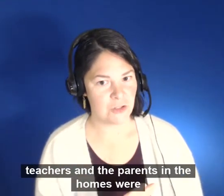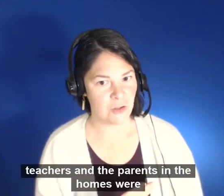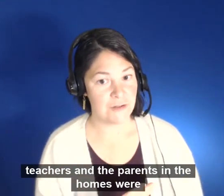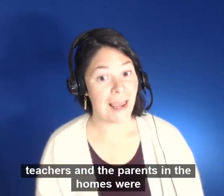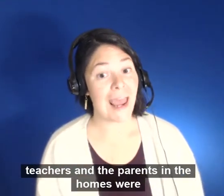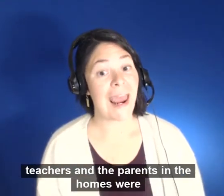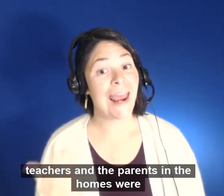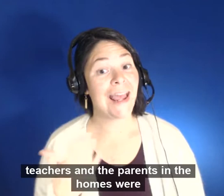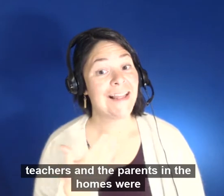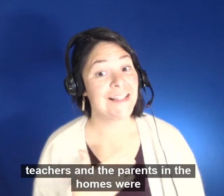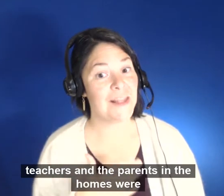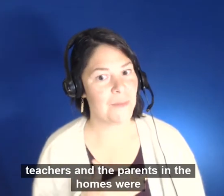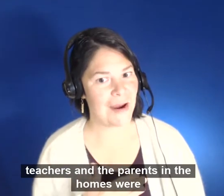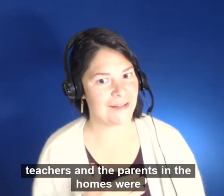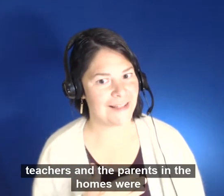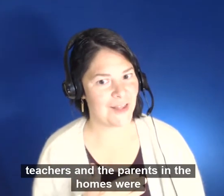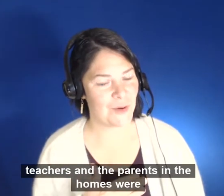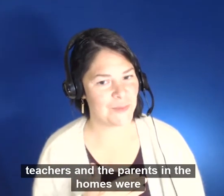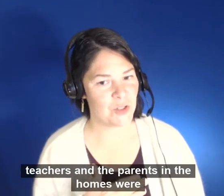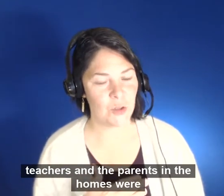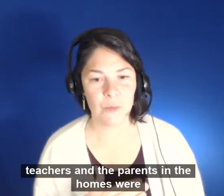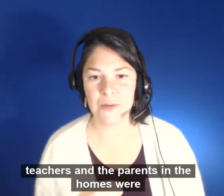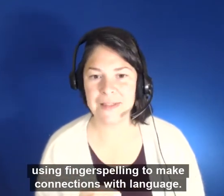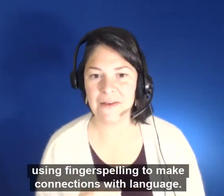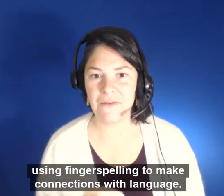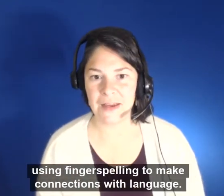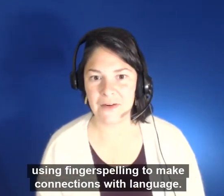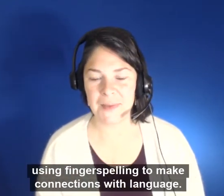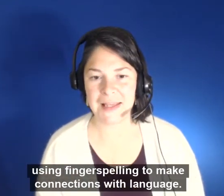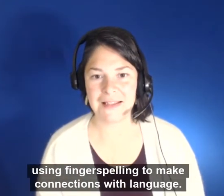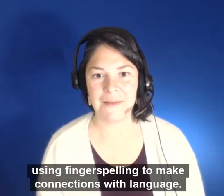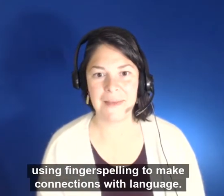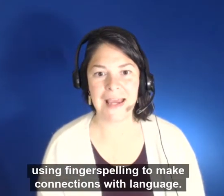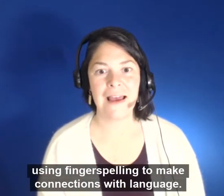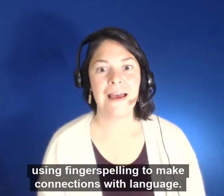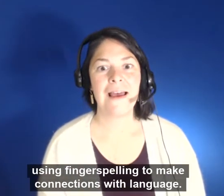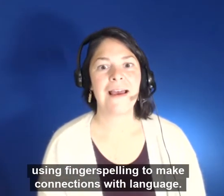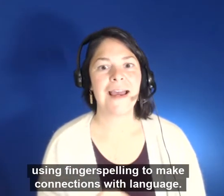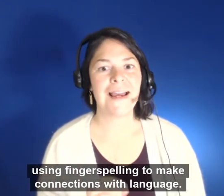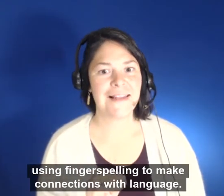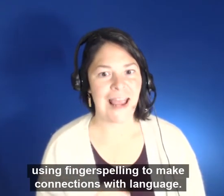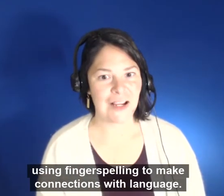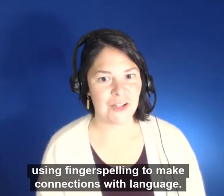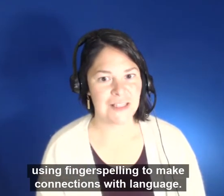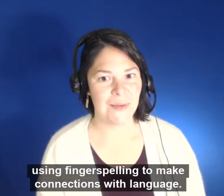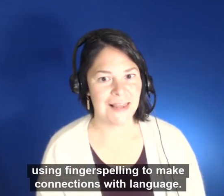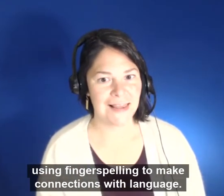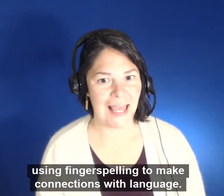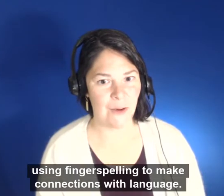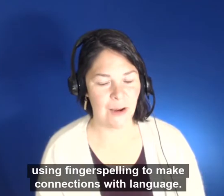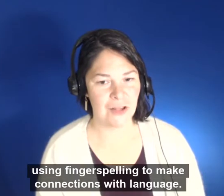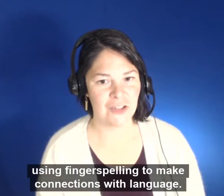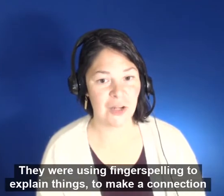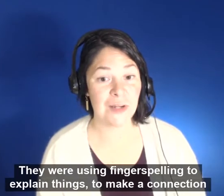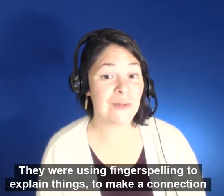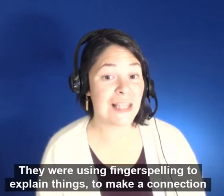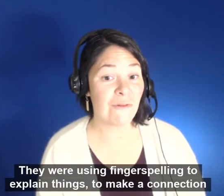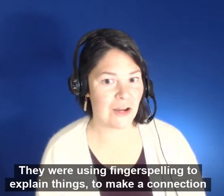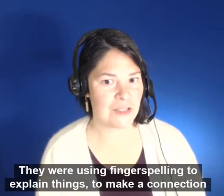teachers and the parents in the homes too were using fingerspelling to make connections with language. They were using